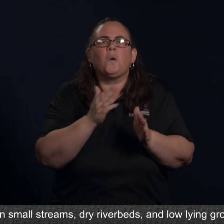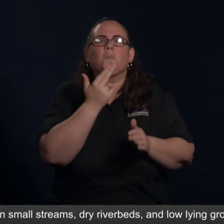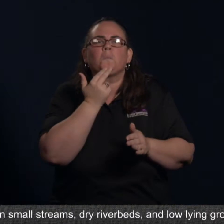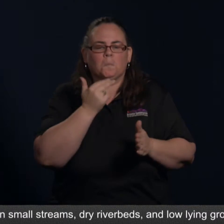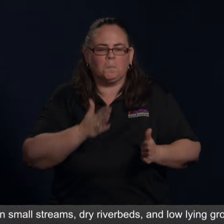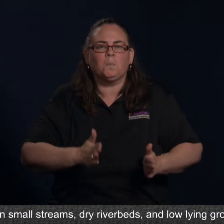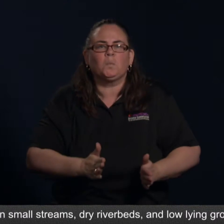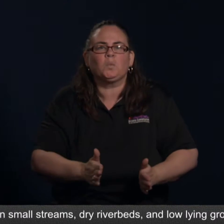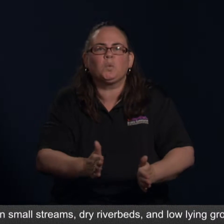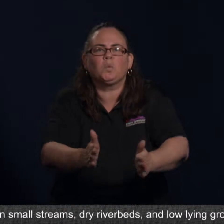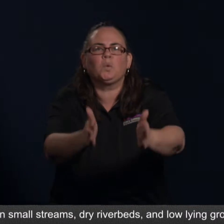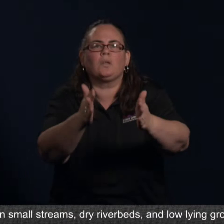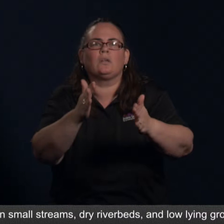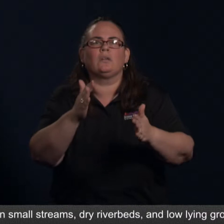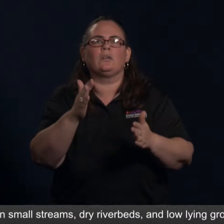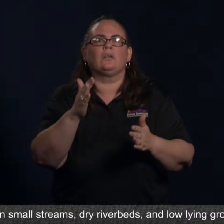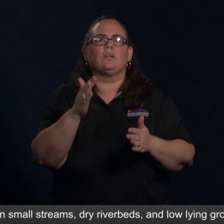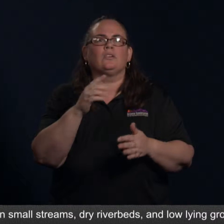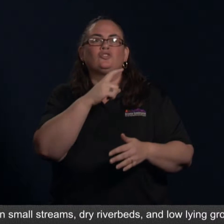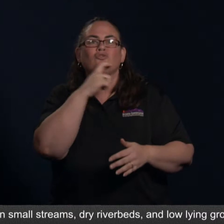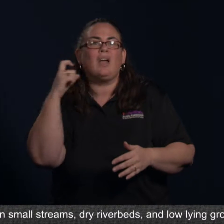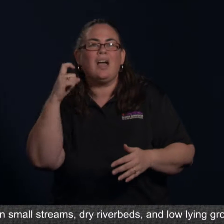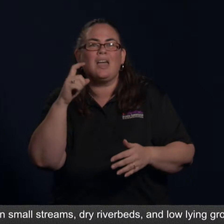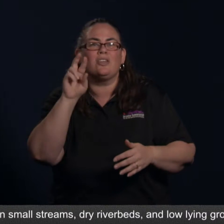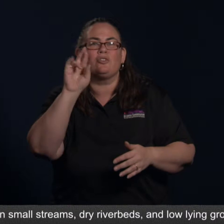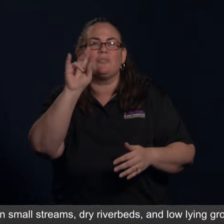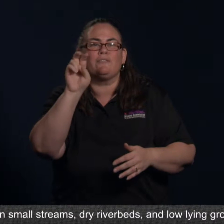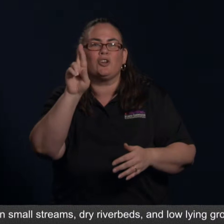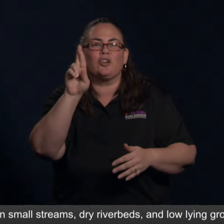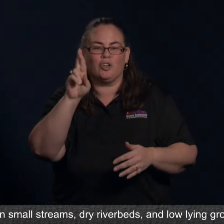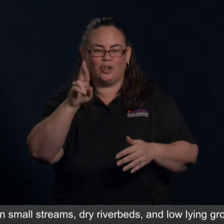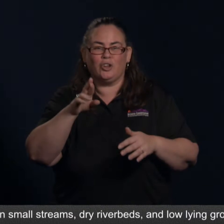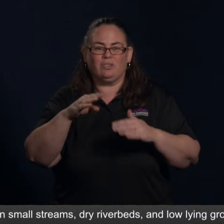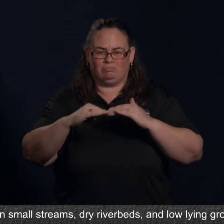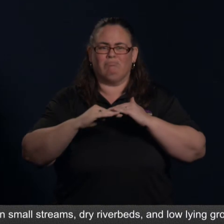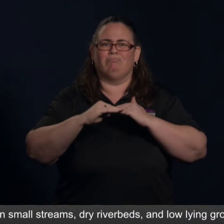Even small streams, dry riverbeds,